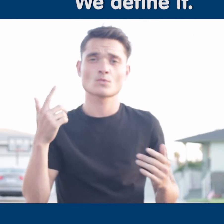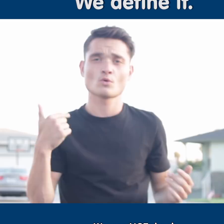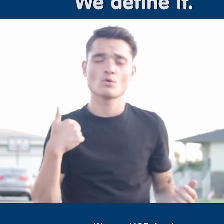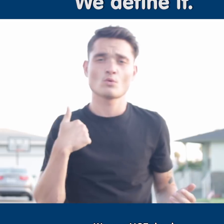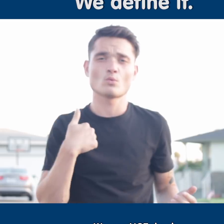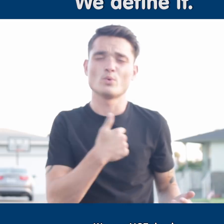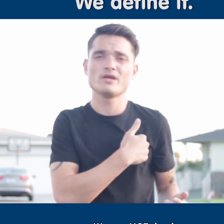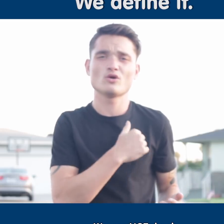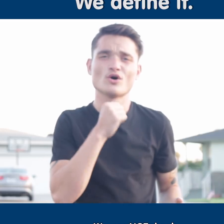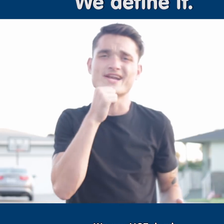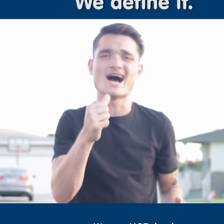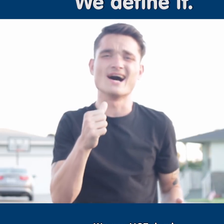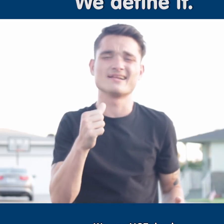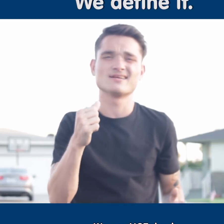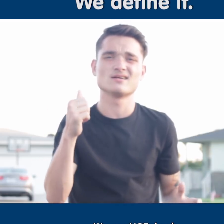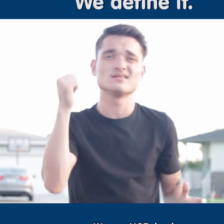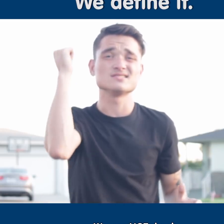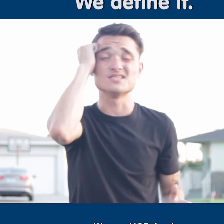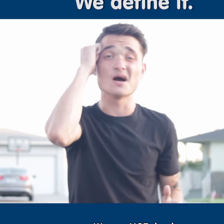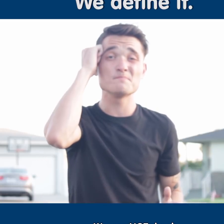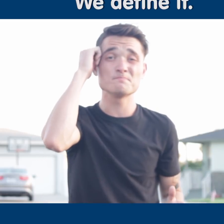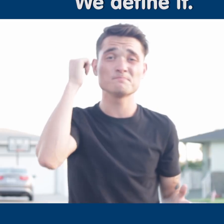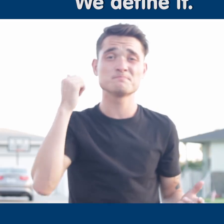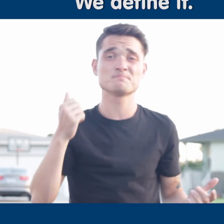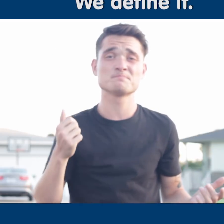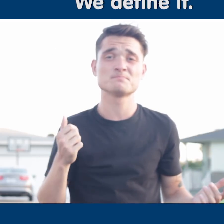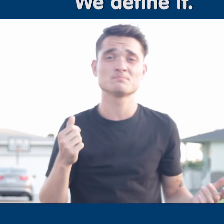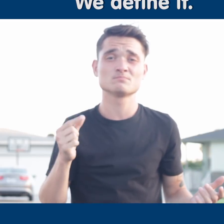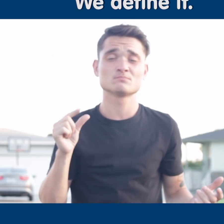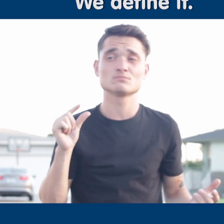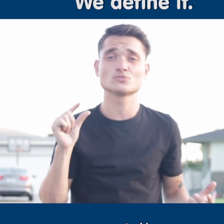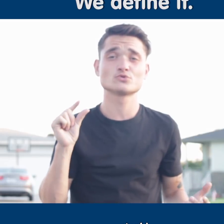We are not dumb, stupid,